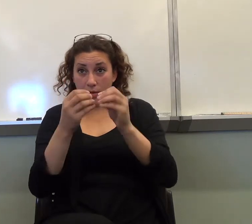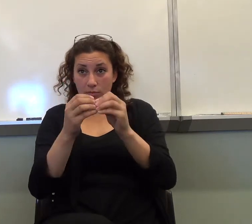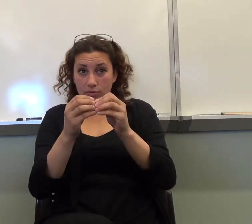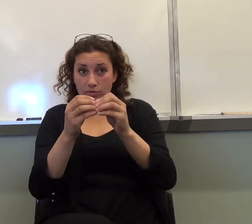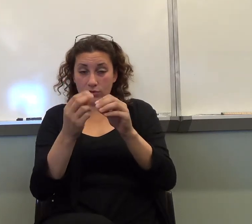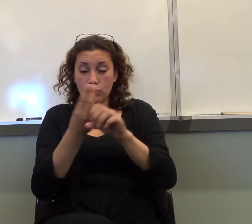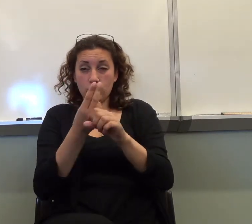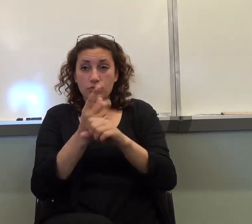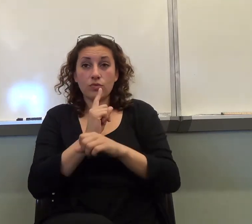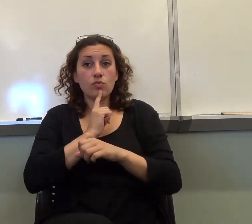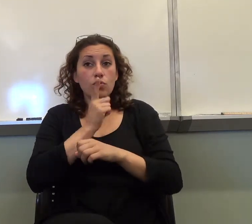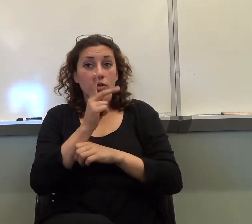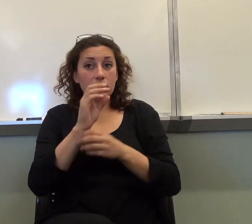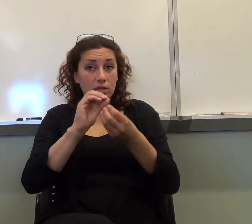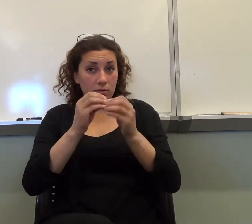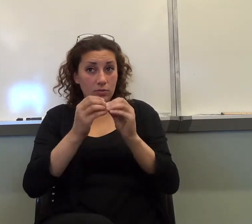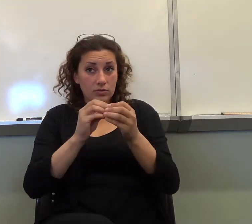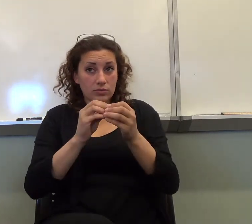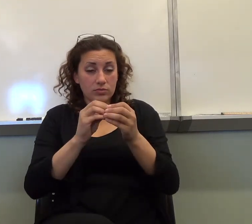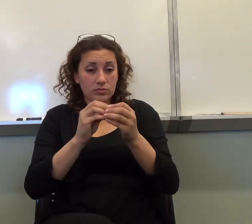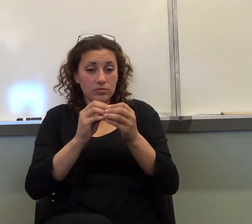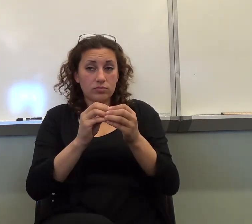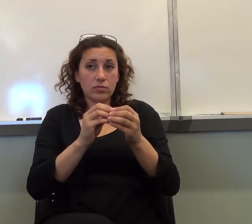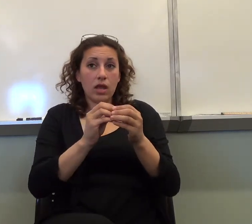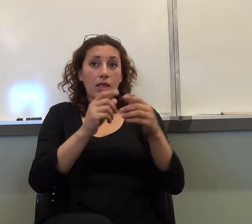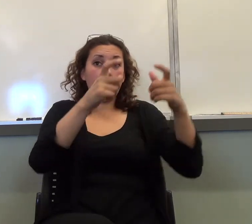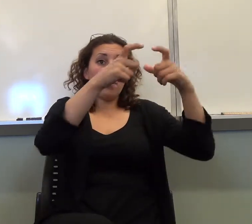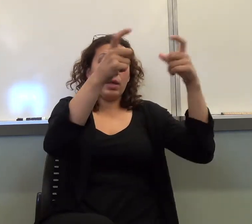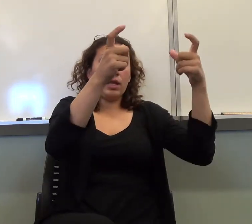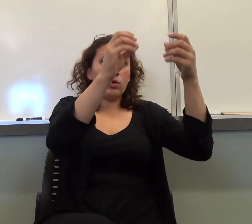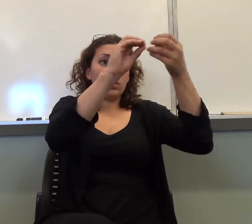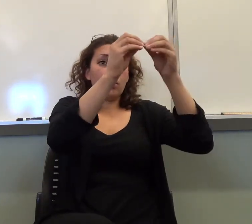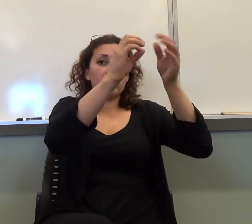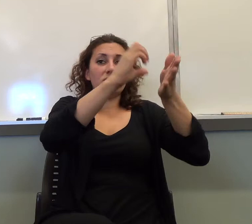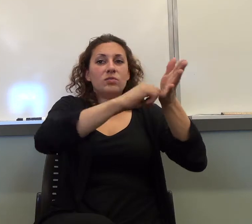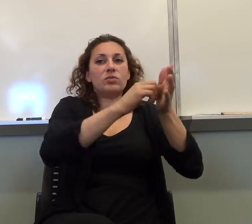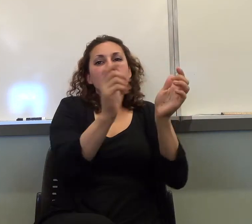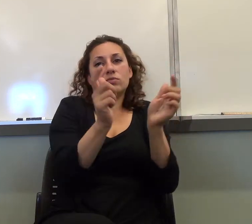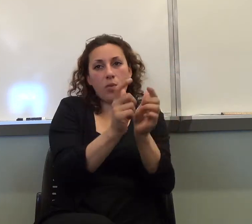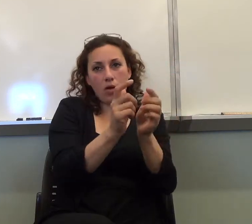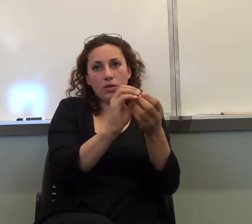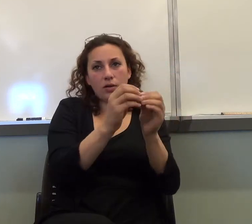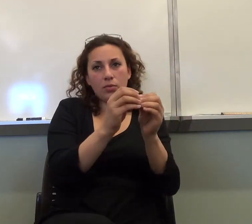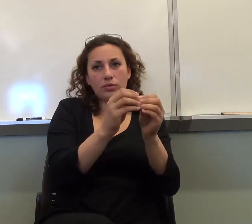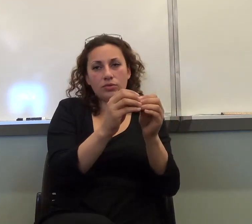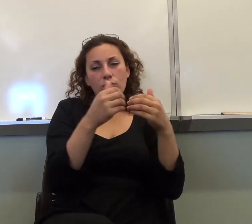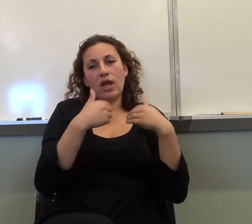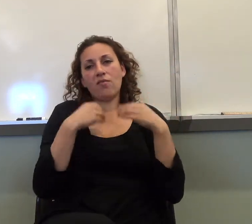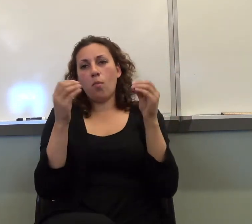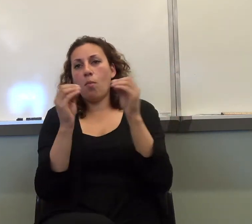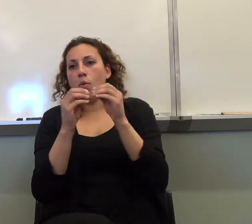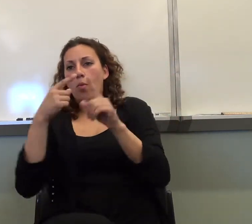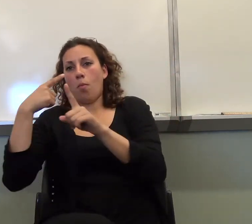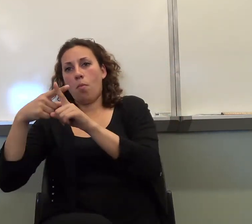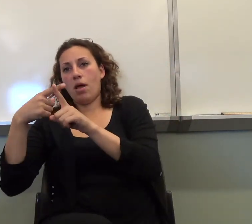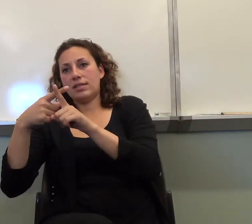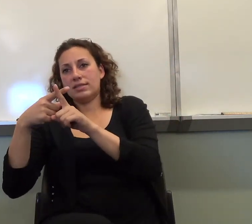for addition, you subtract the smaller absolute value from the larger, so you'll have more positive than you have negative, so the end result is